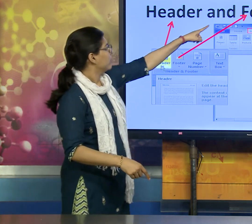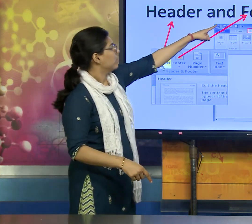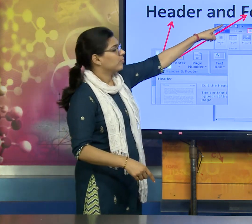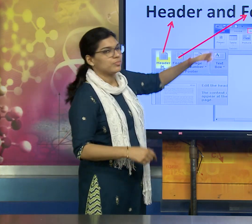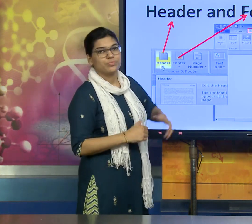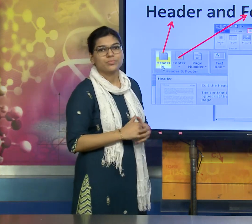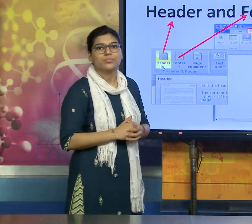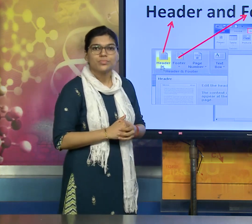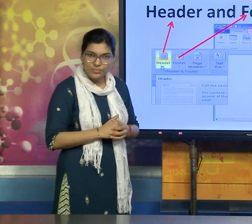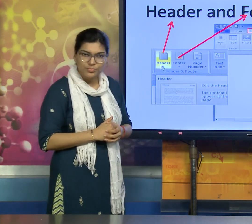or footer,